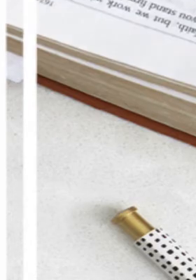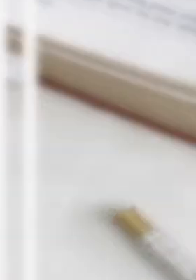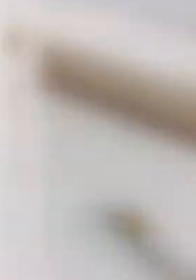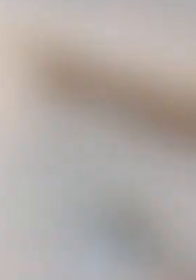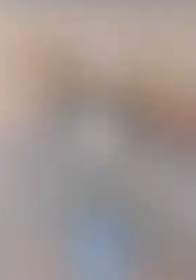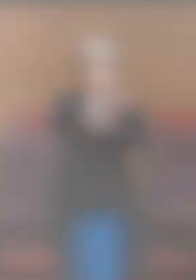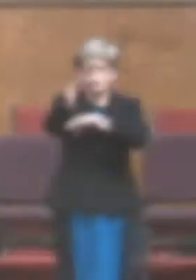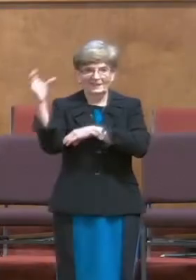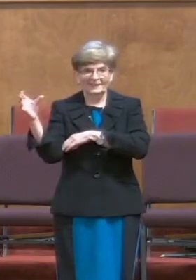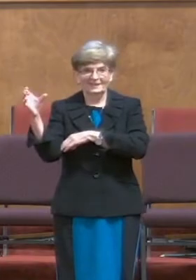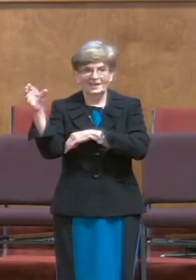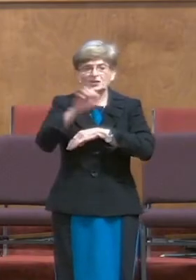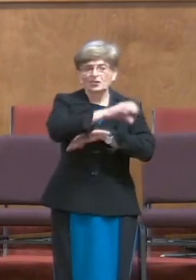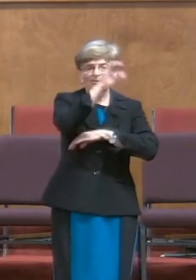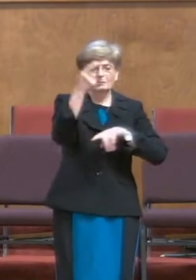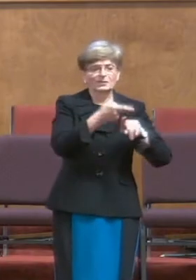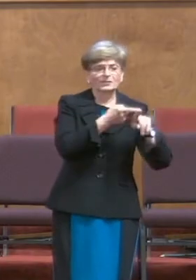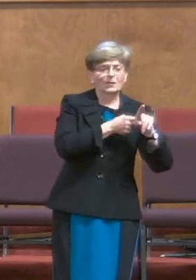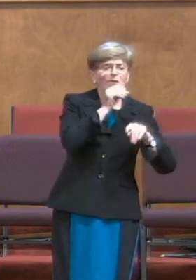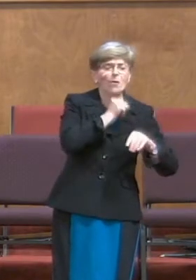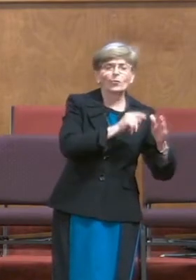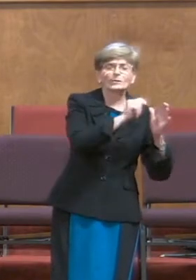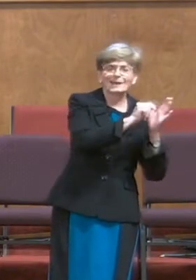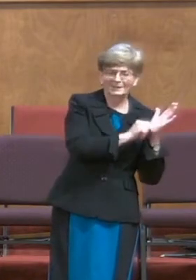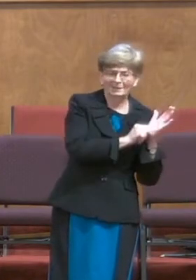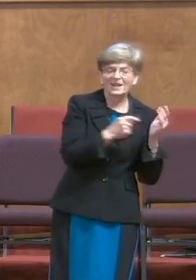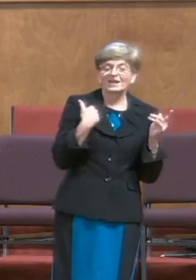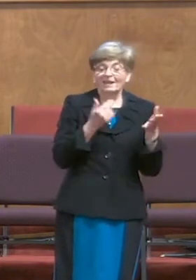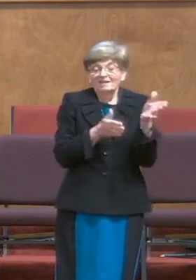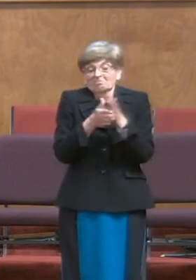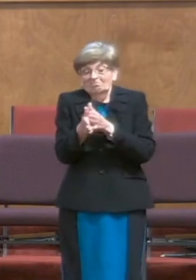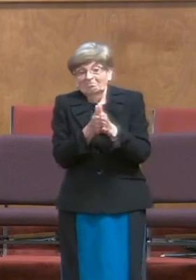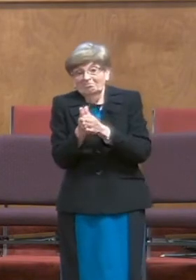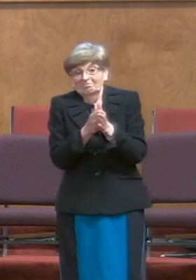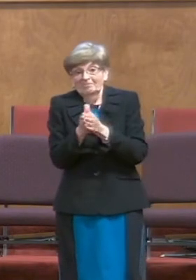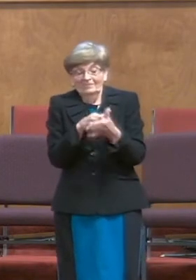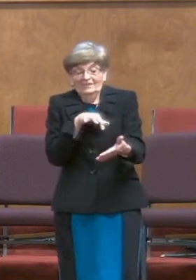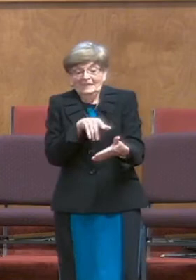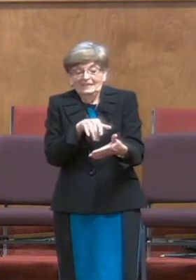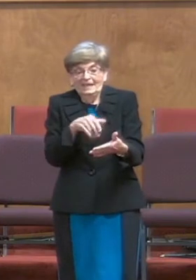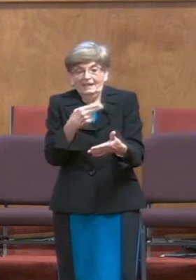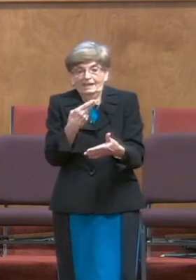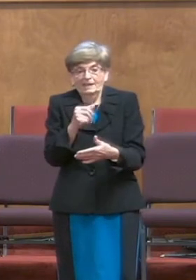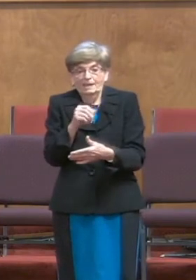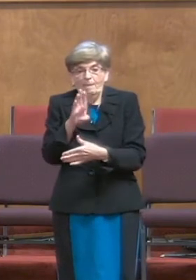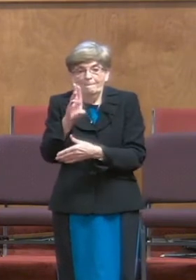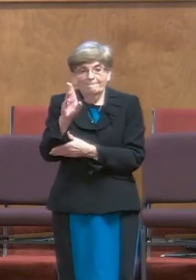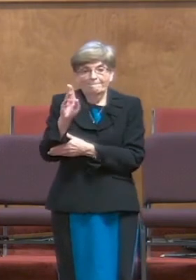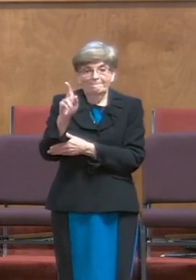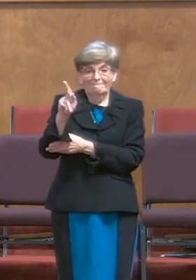Old Testament. So we're looking forward to it, going through this book of Habakkuk. But I would,